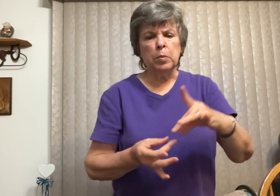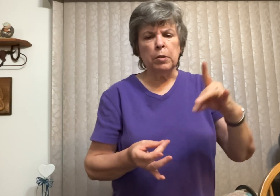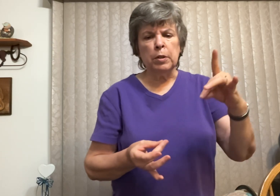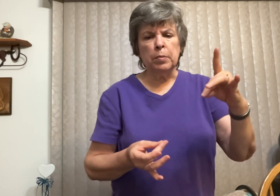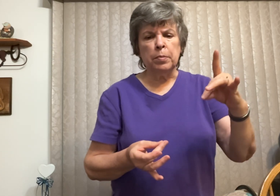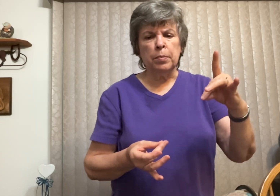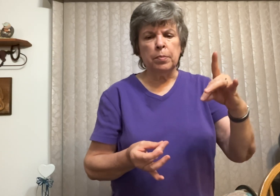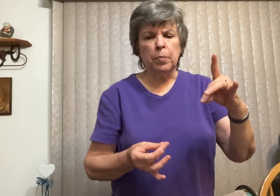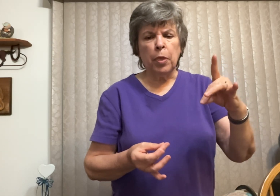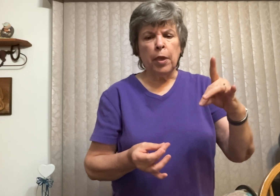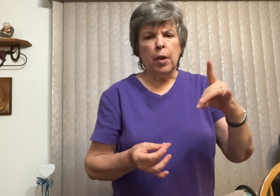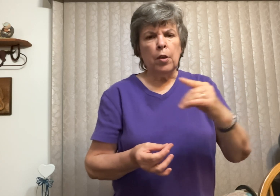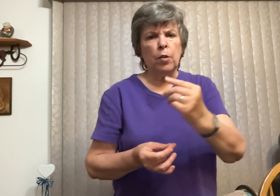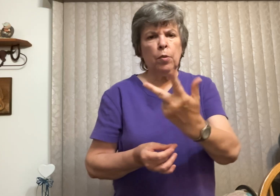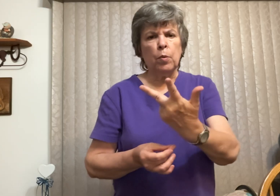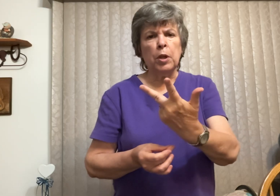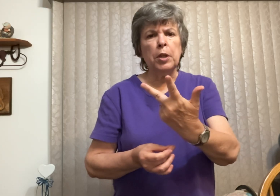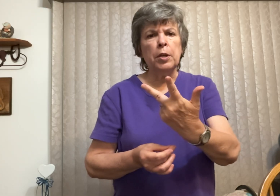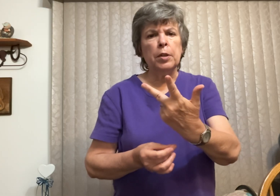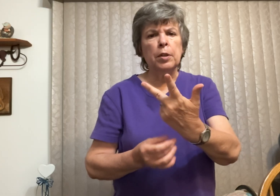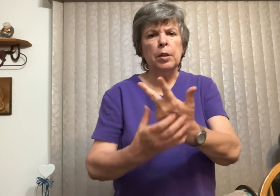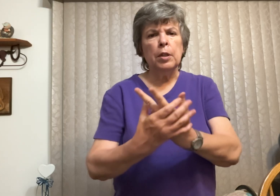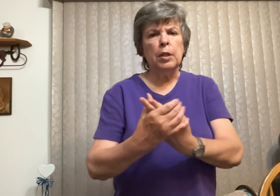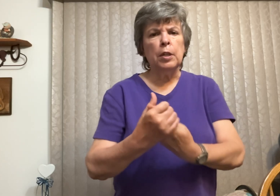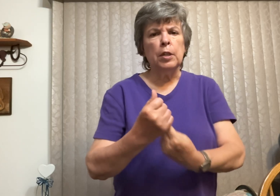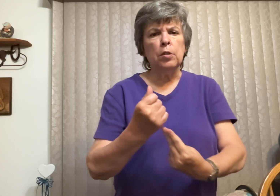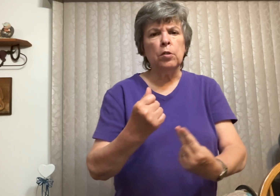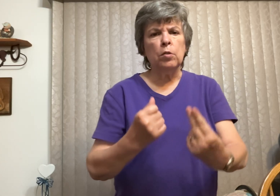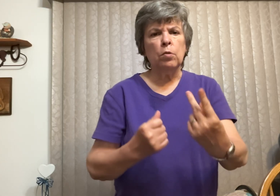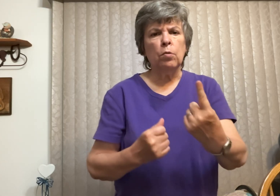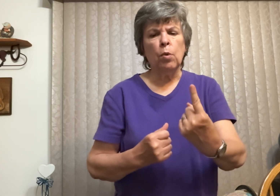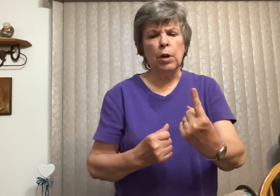Spirit, 3 in 1.